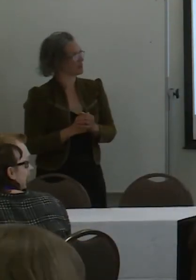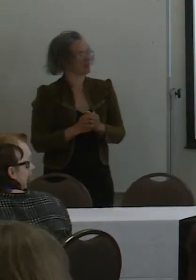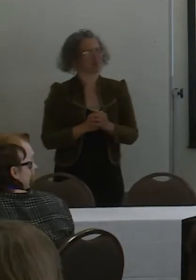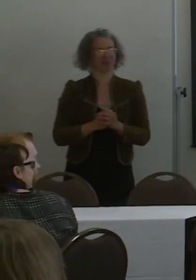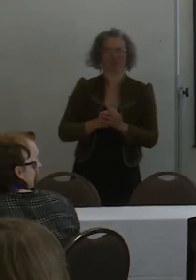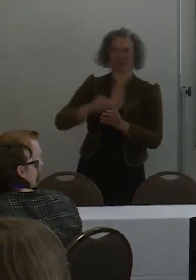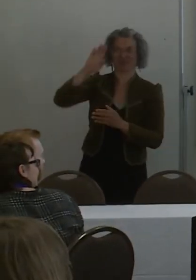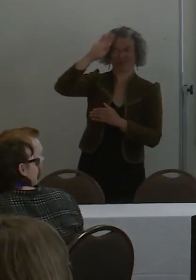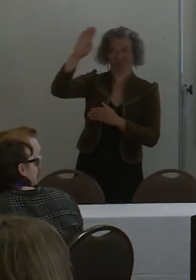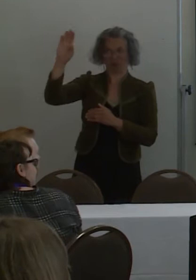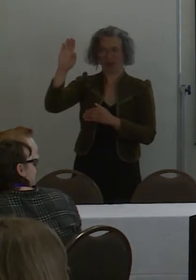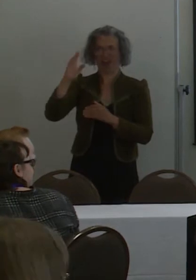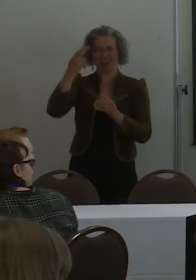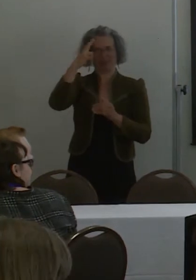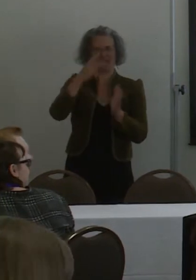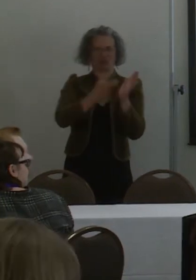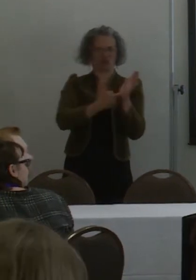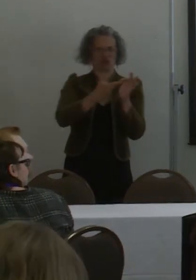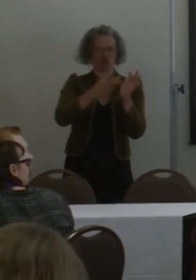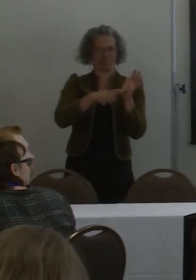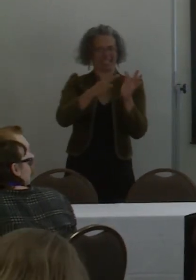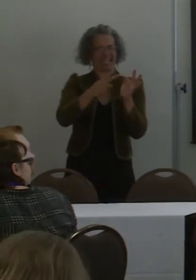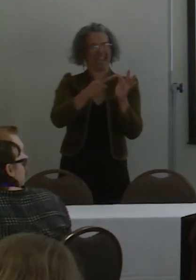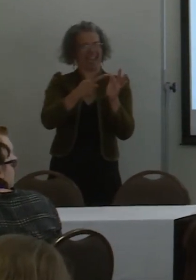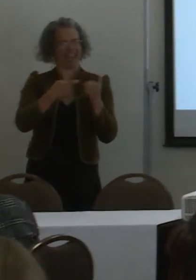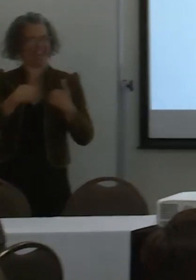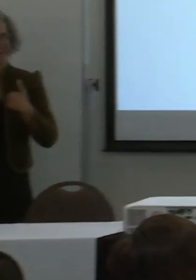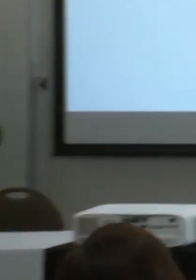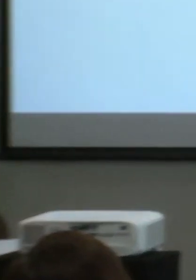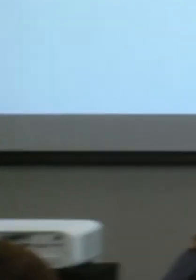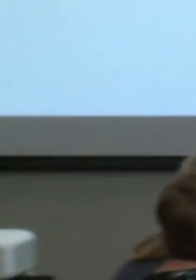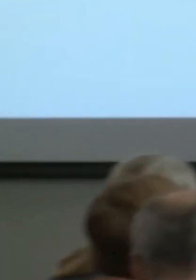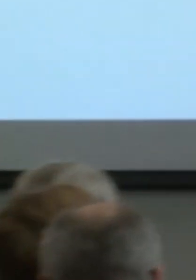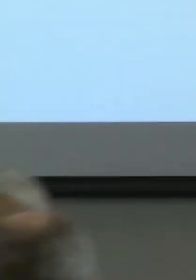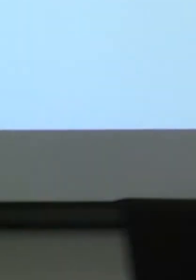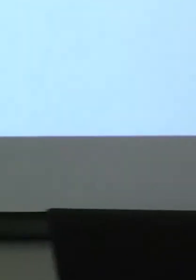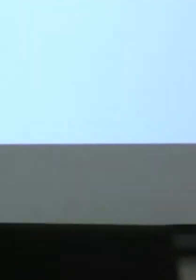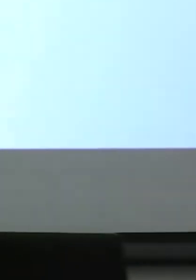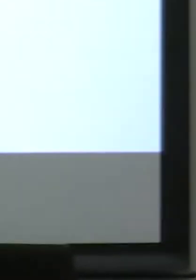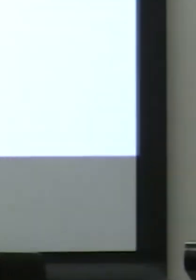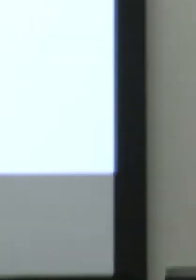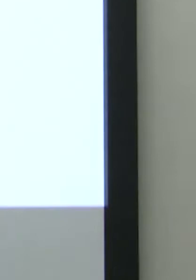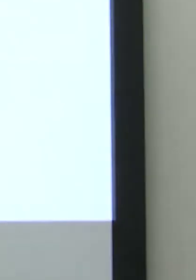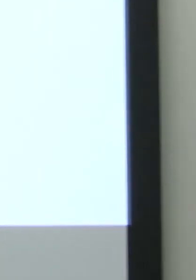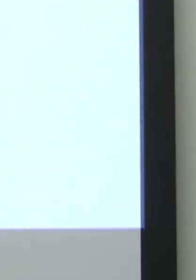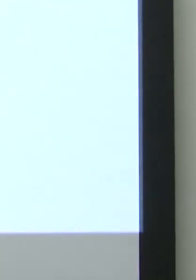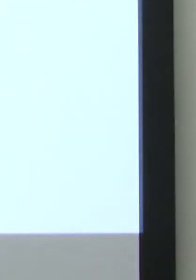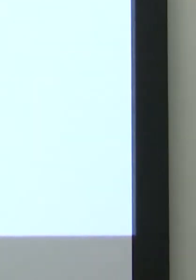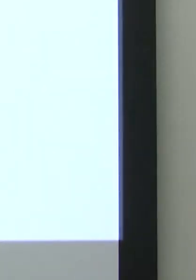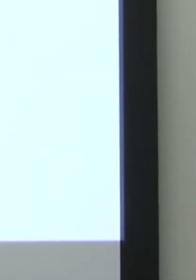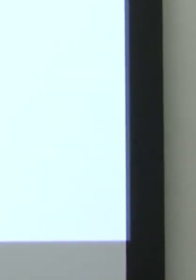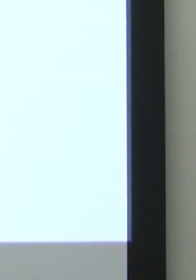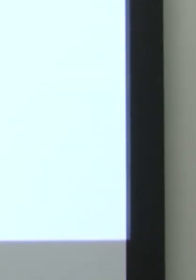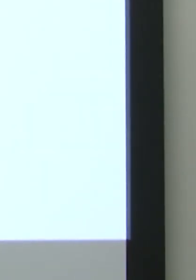Kia ora. So my name is Renee Chalut. I come from the traditional unceded territories of the Musqueam,